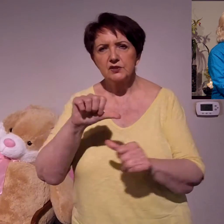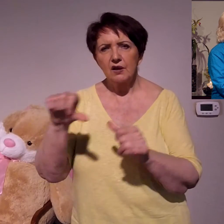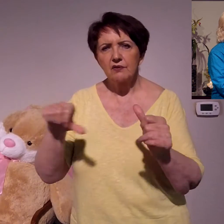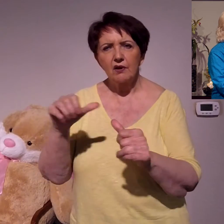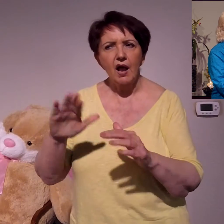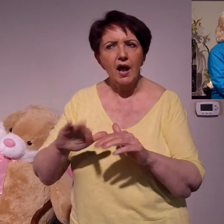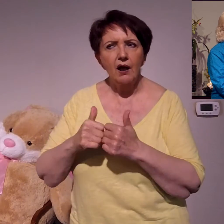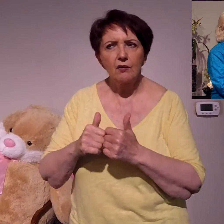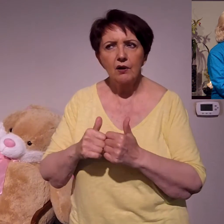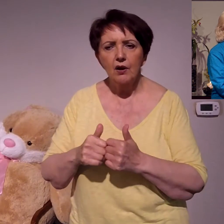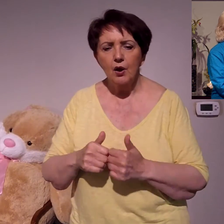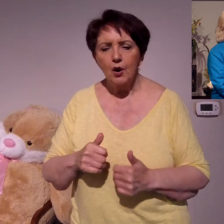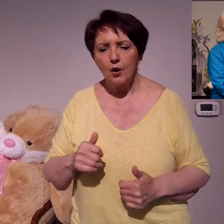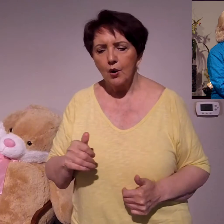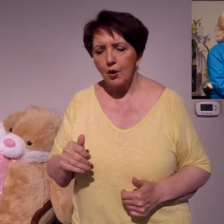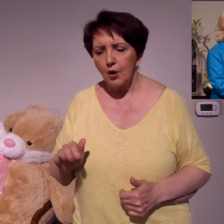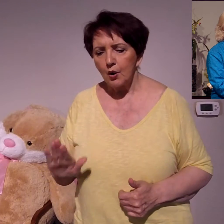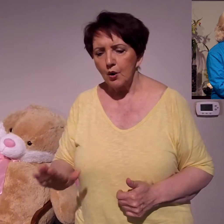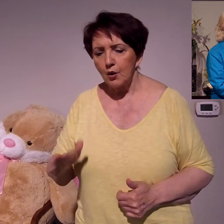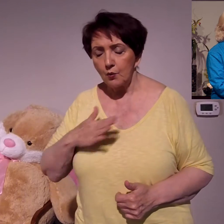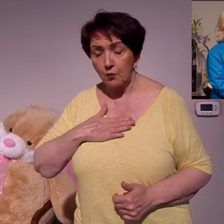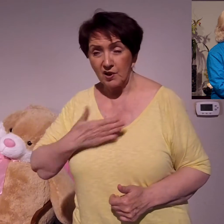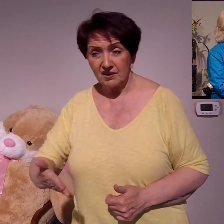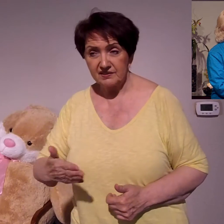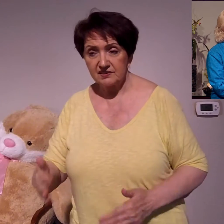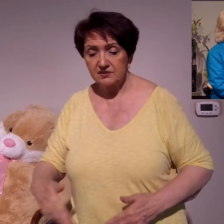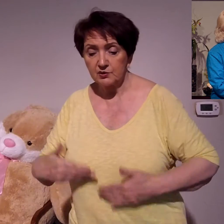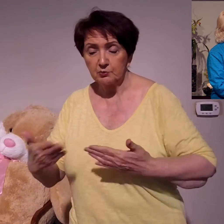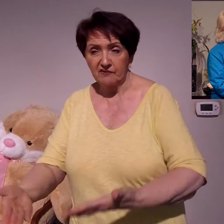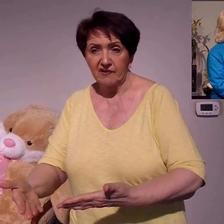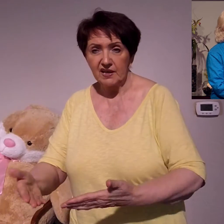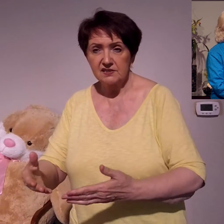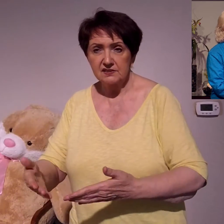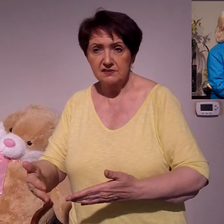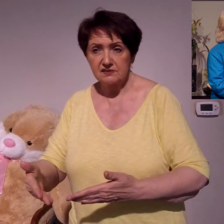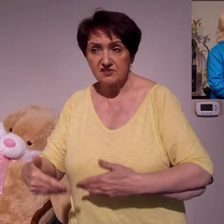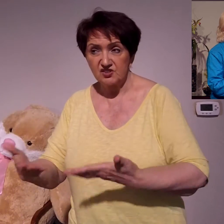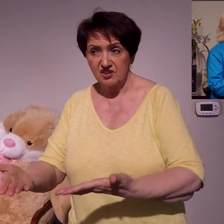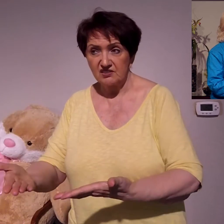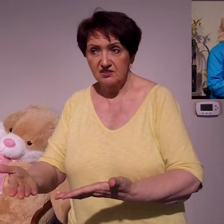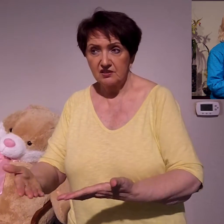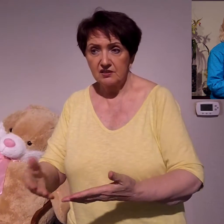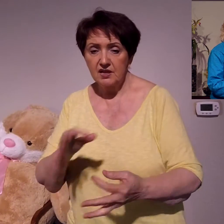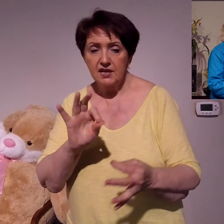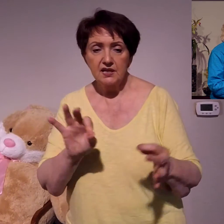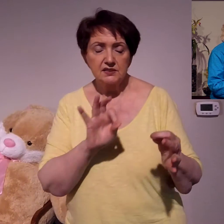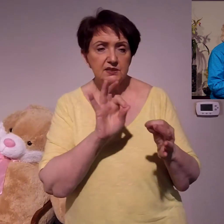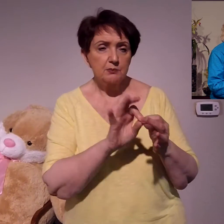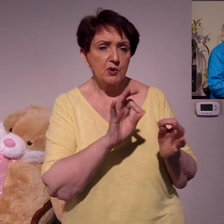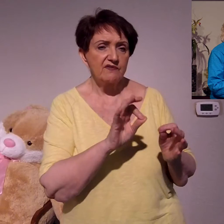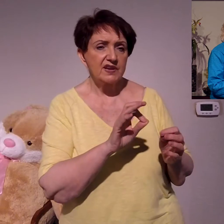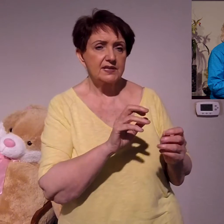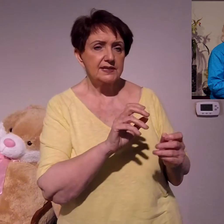that her willingness to provide a new suggestion is the perfect key to the lock of my